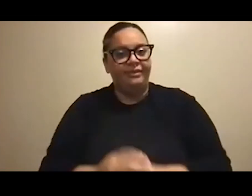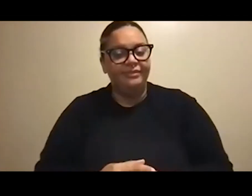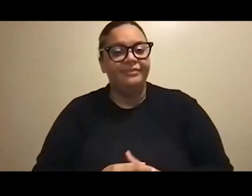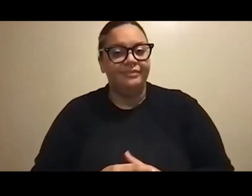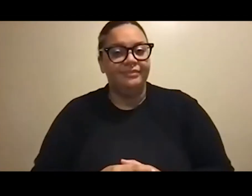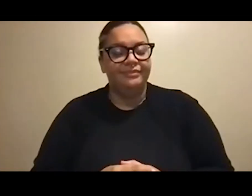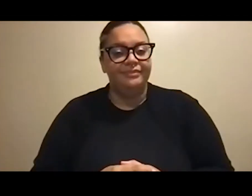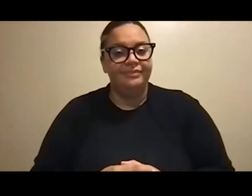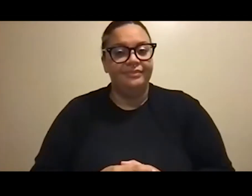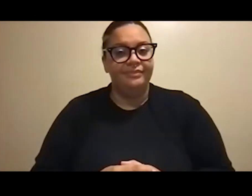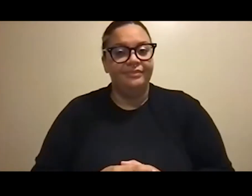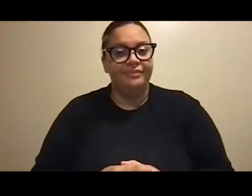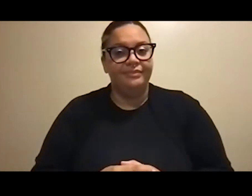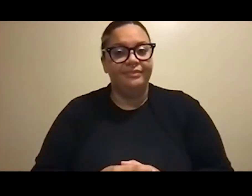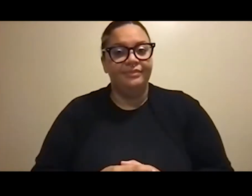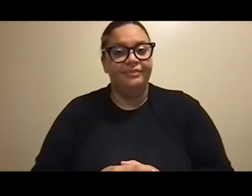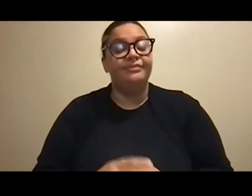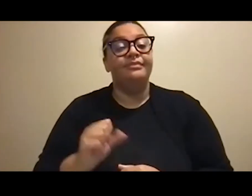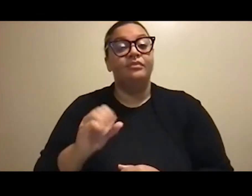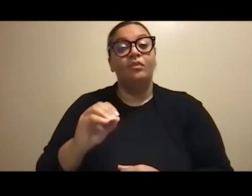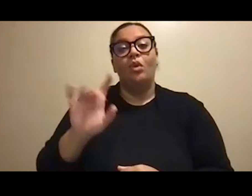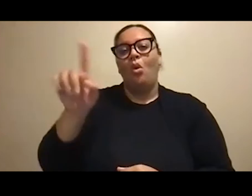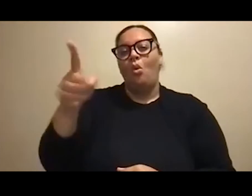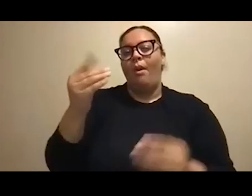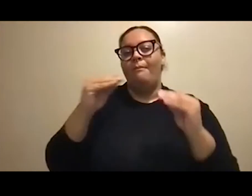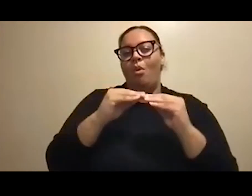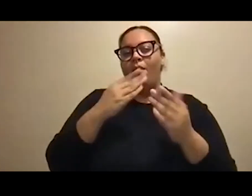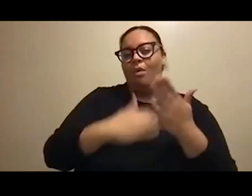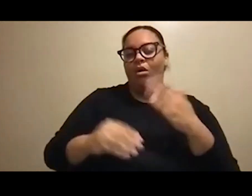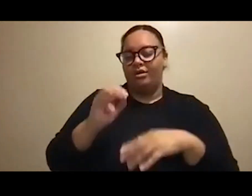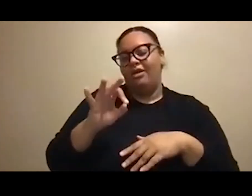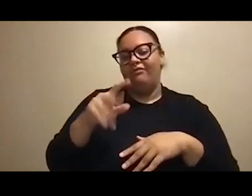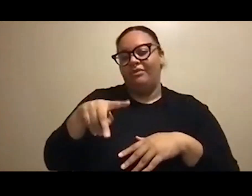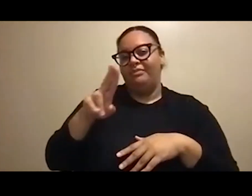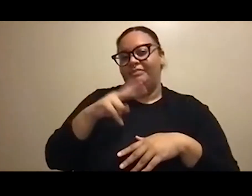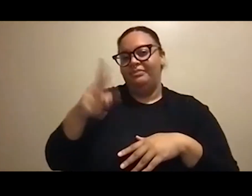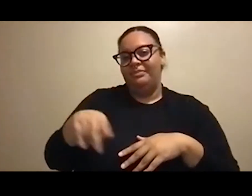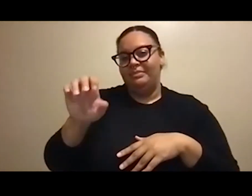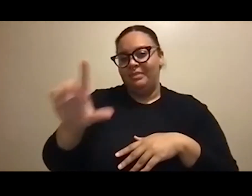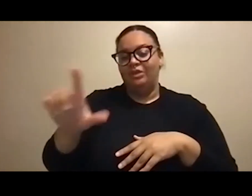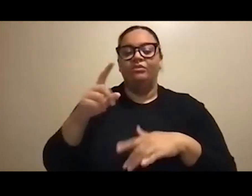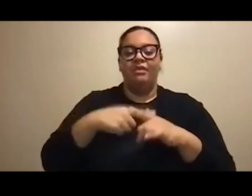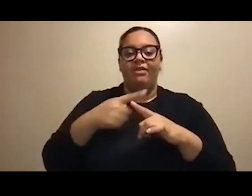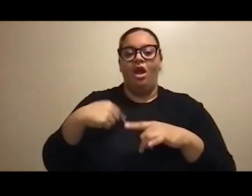So there's really only one more piece of the puzzle, and then I'm going to try and wrap it up here.